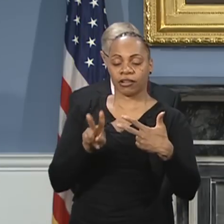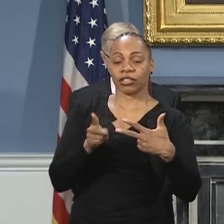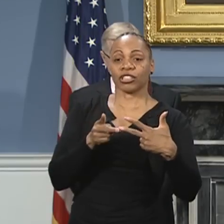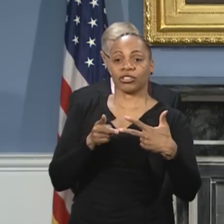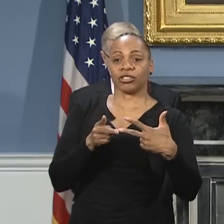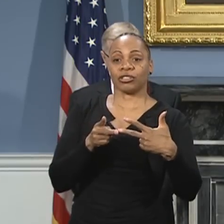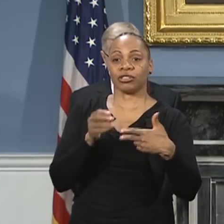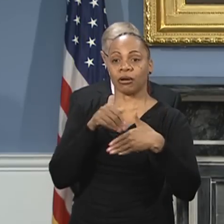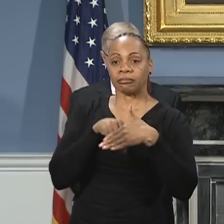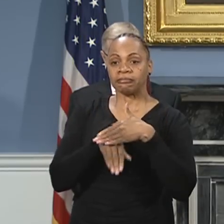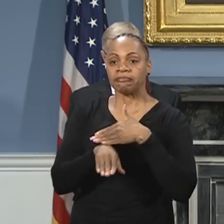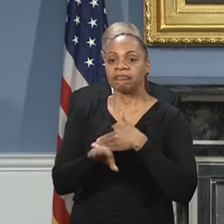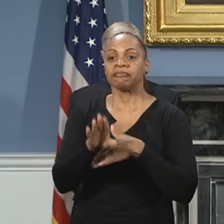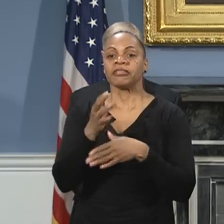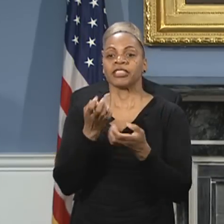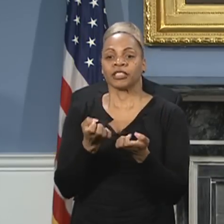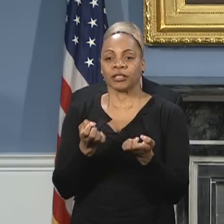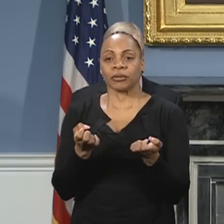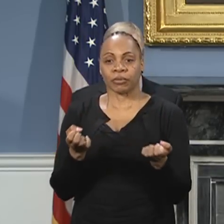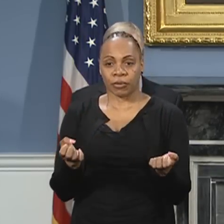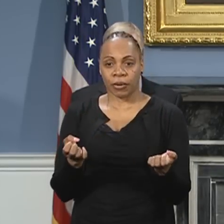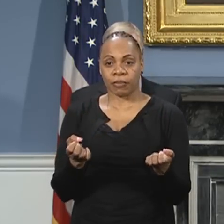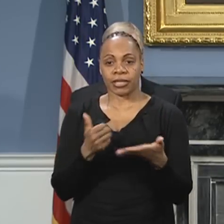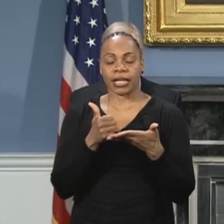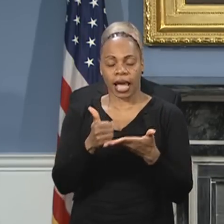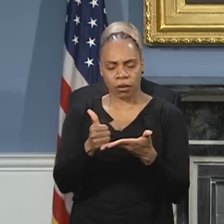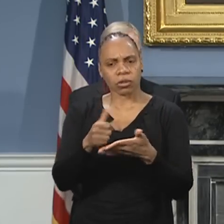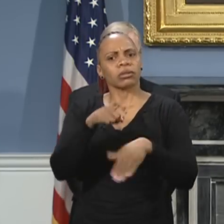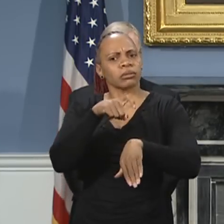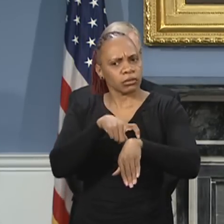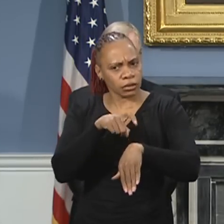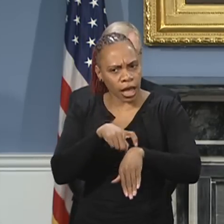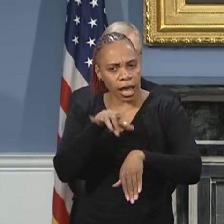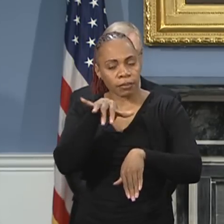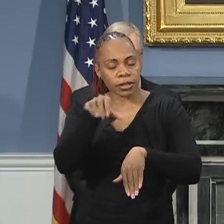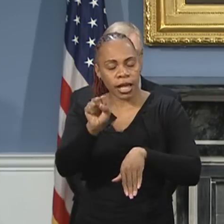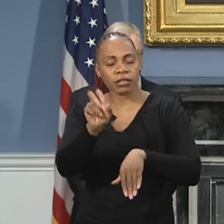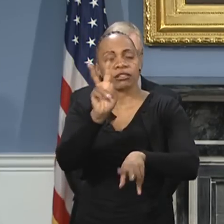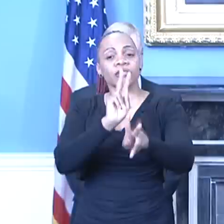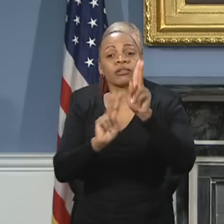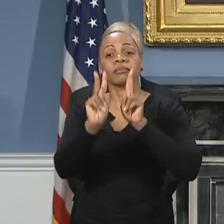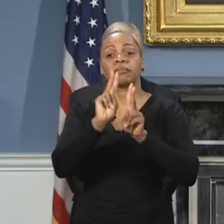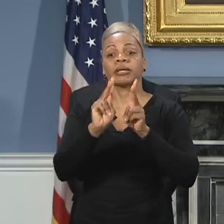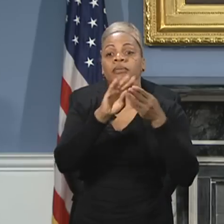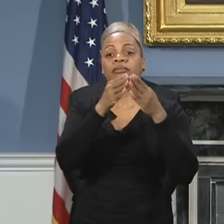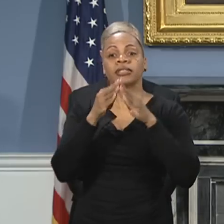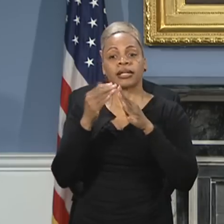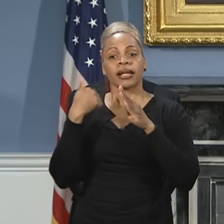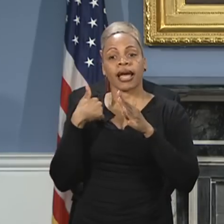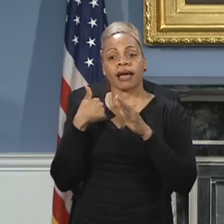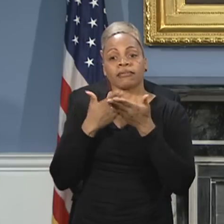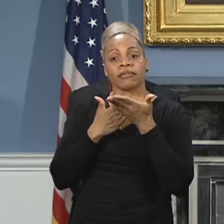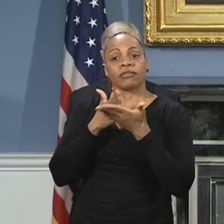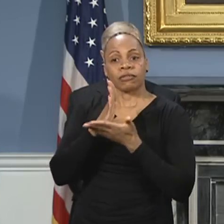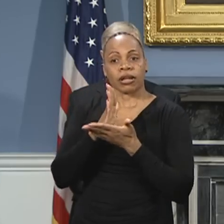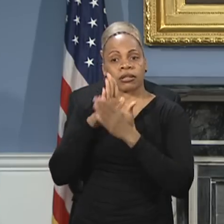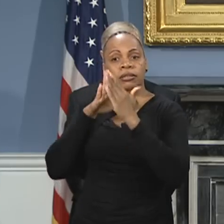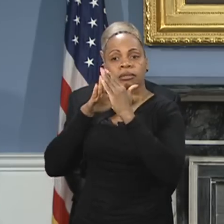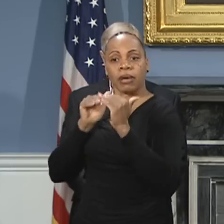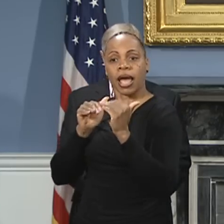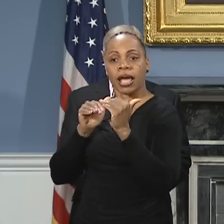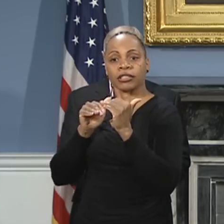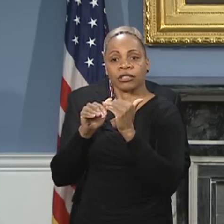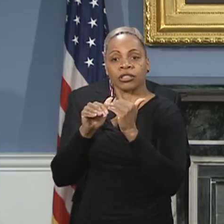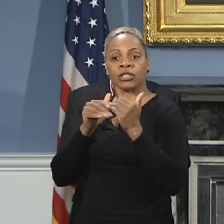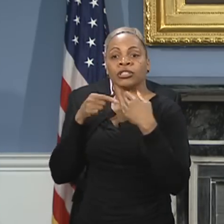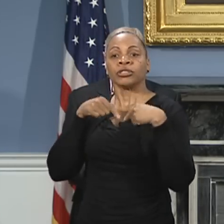help with the tertiary. So it does take a little time. What the people of the city have every right to expect of us, however, is that within the capacity